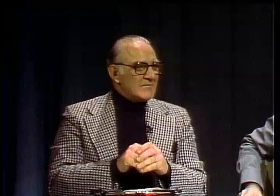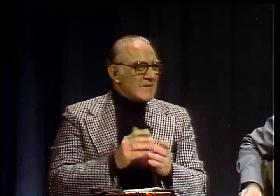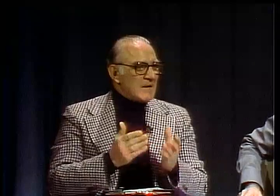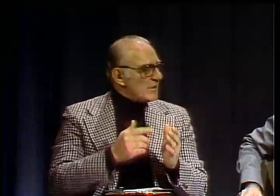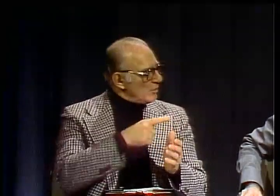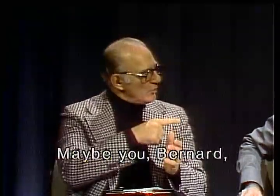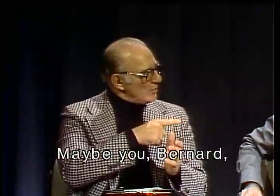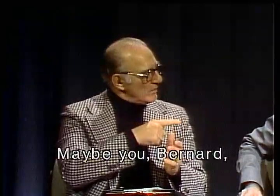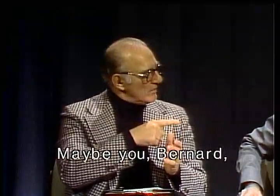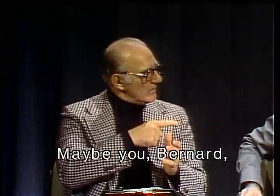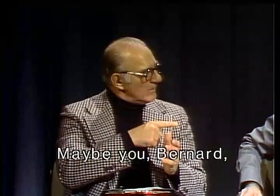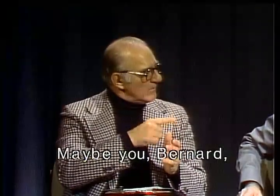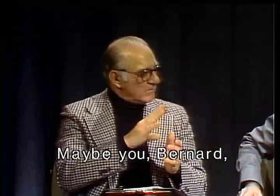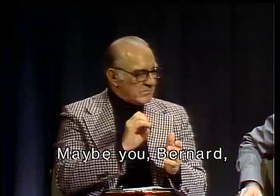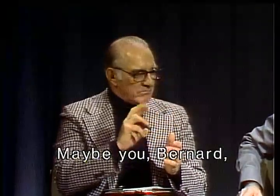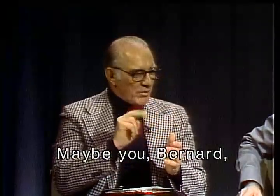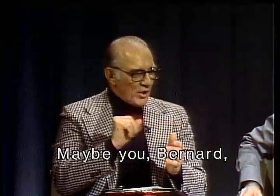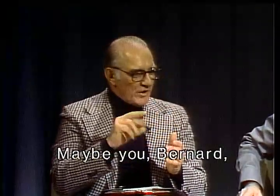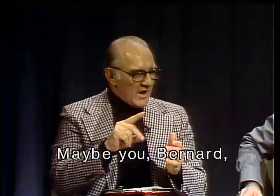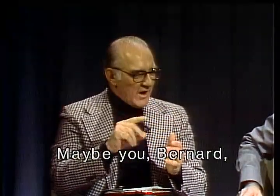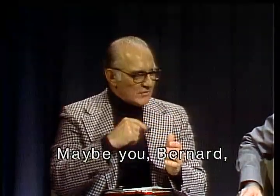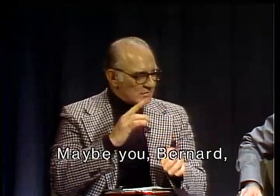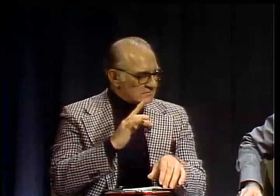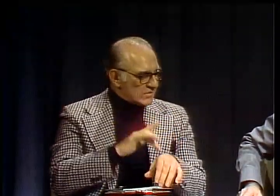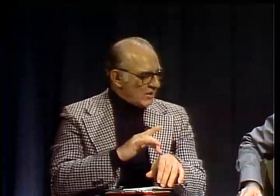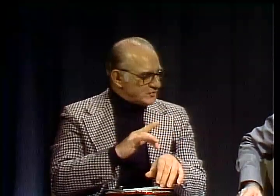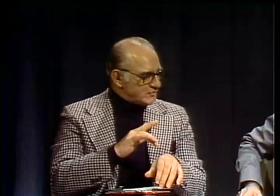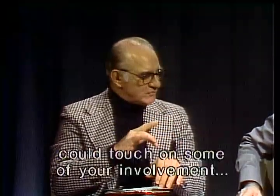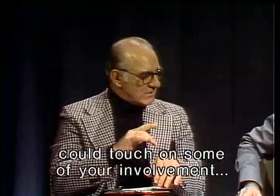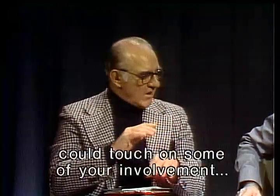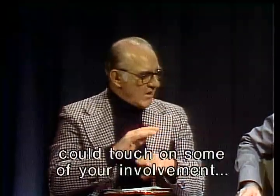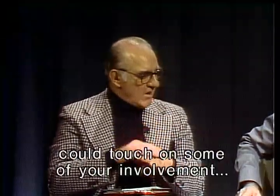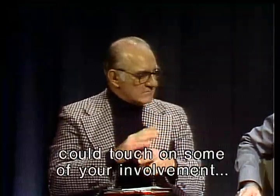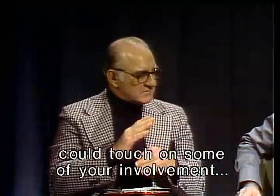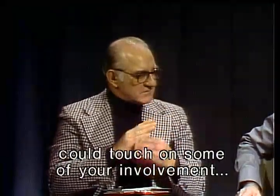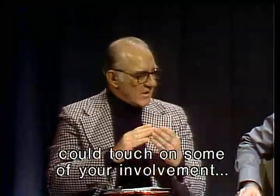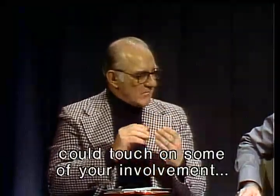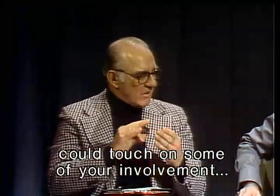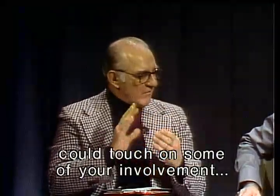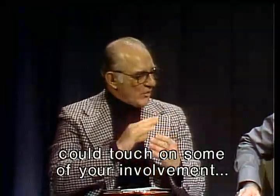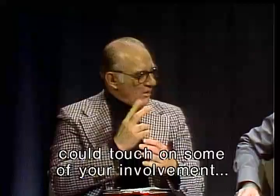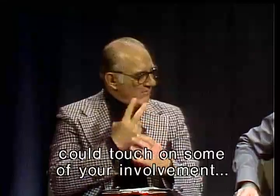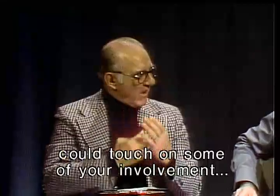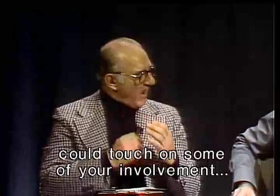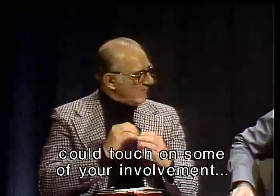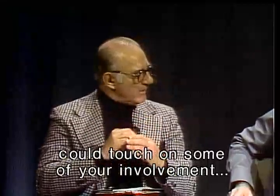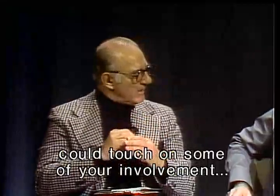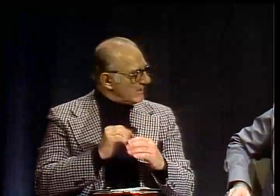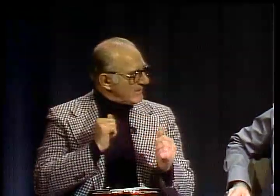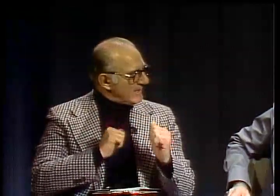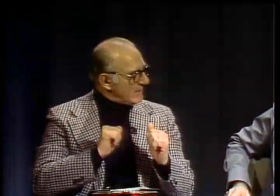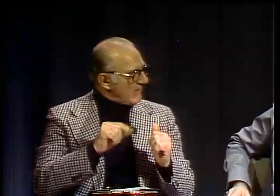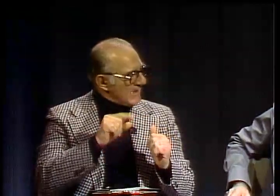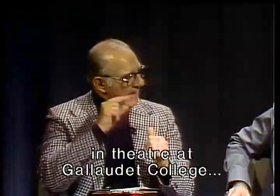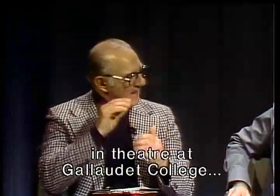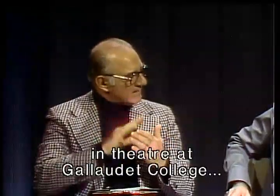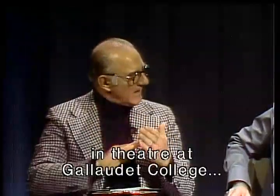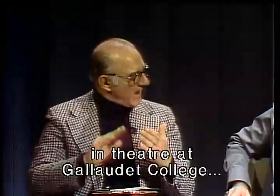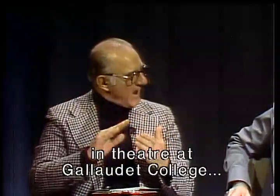Maybe you, Bernard, could touch on some of your involvement in theater at Gala del Carlos